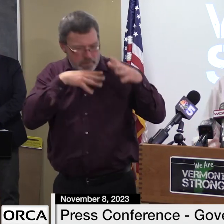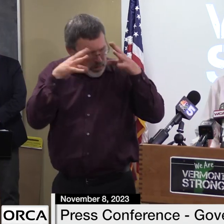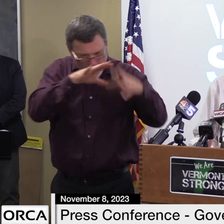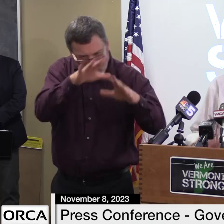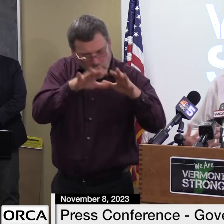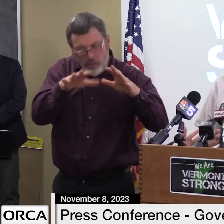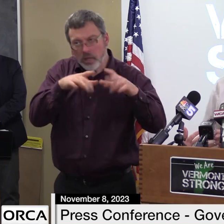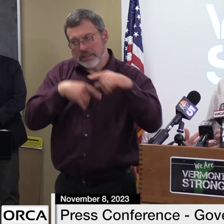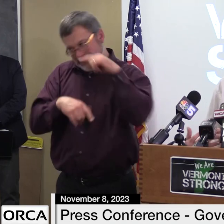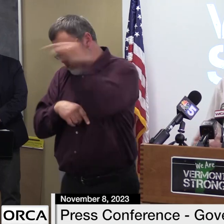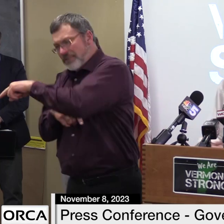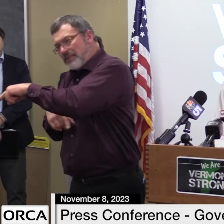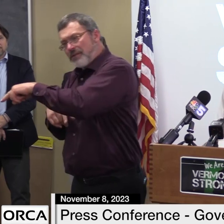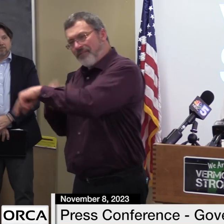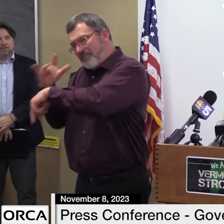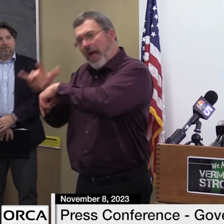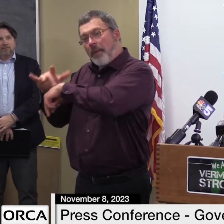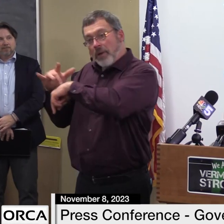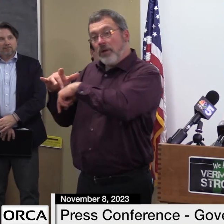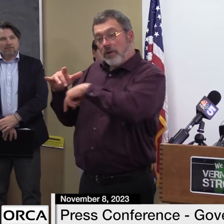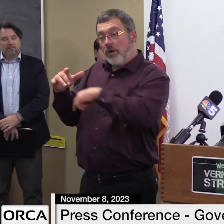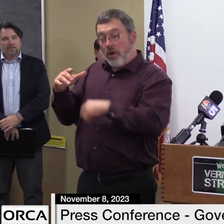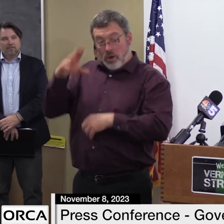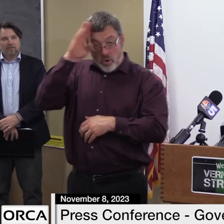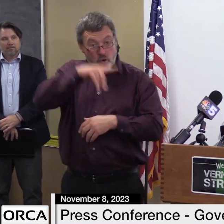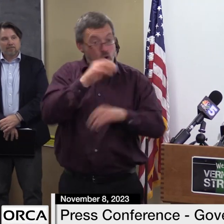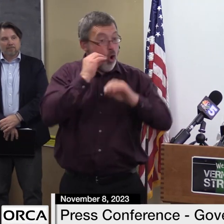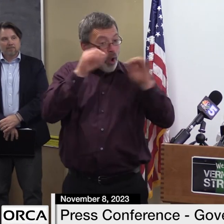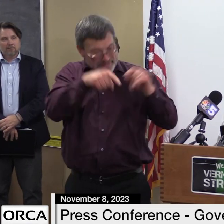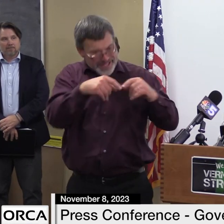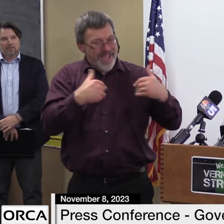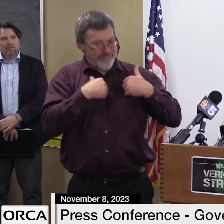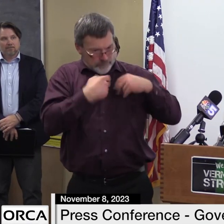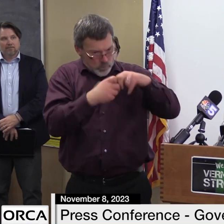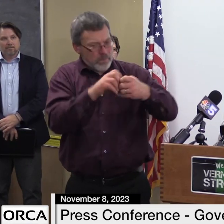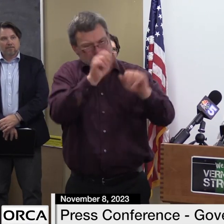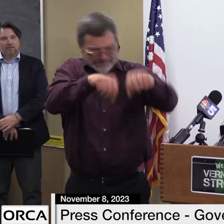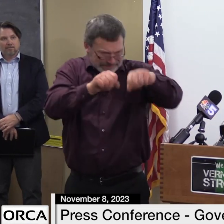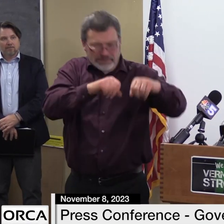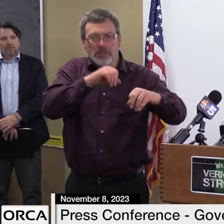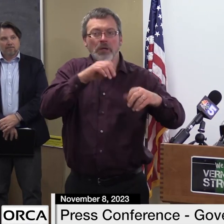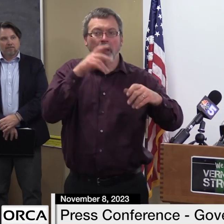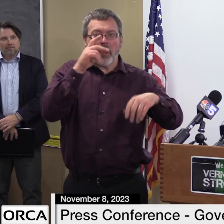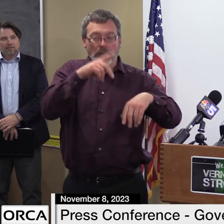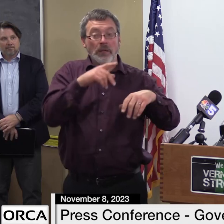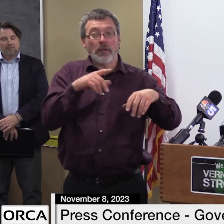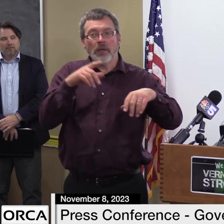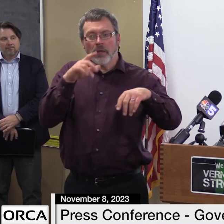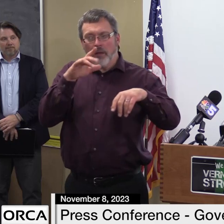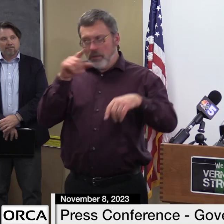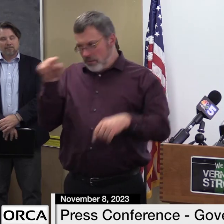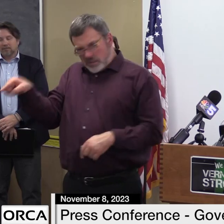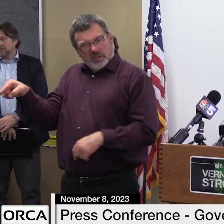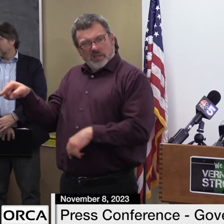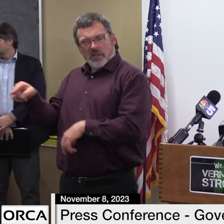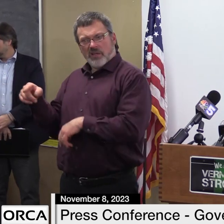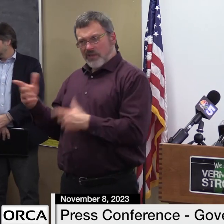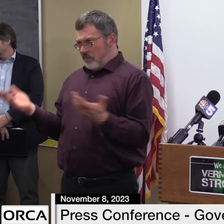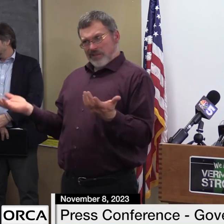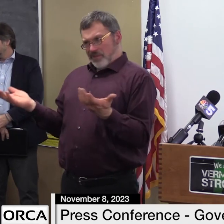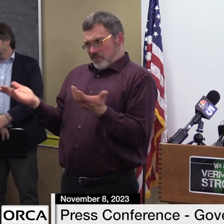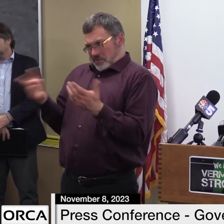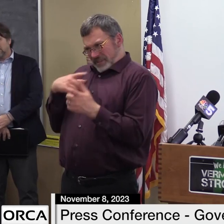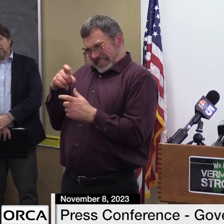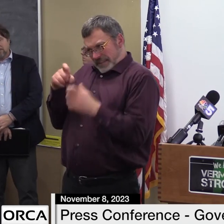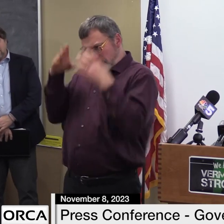we'll work on the homeless population in conjunction with that. But the main focus is really about